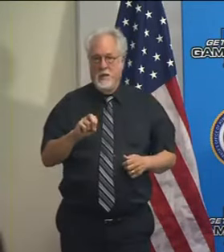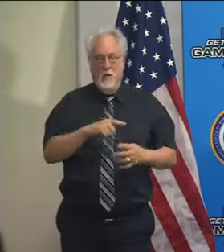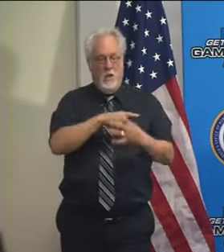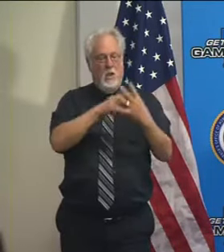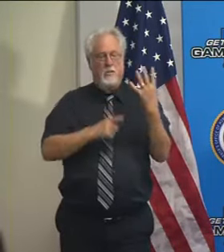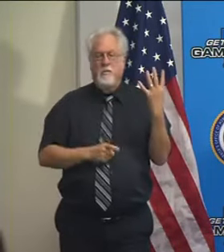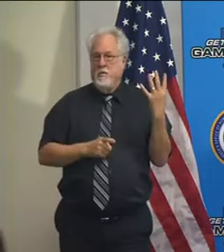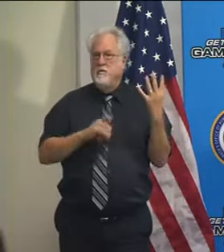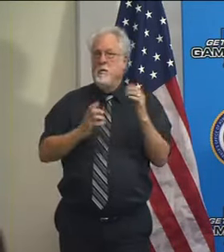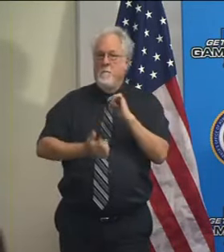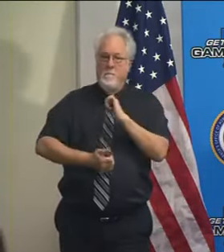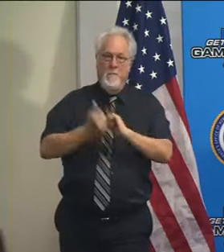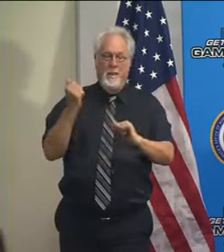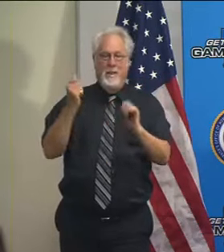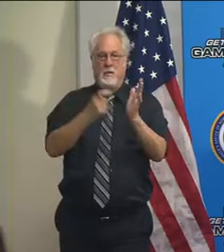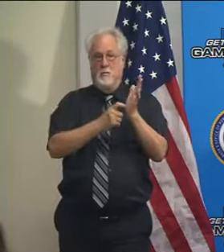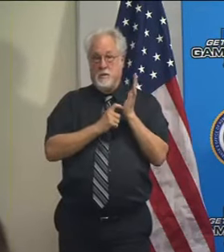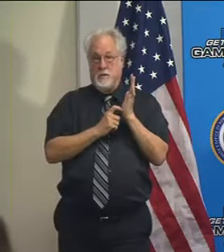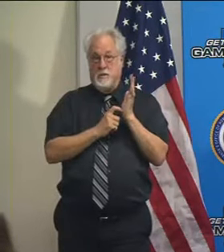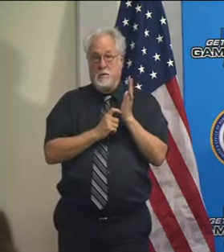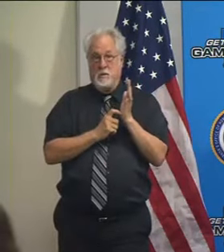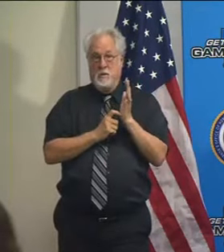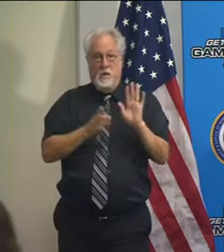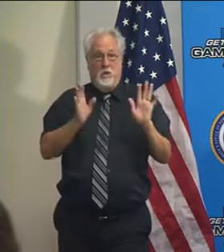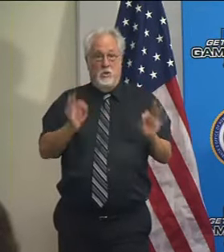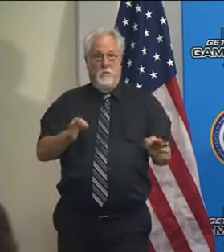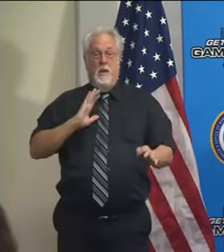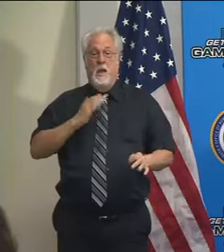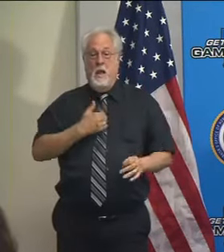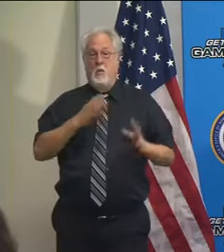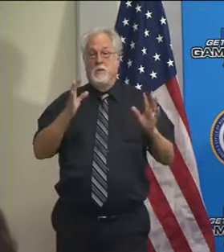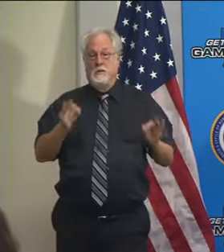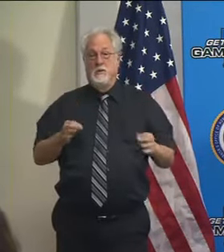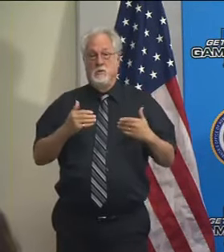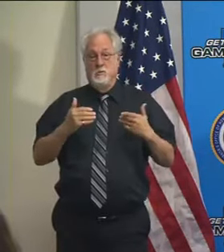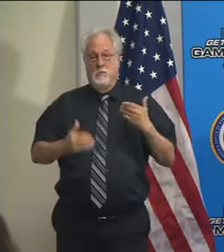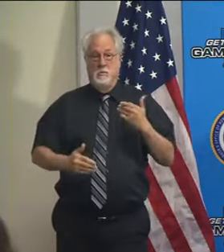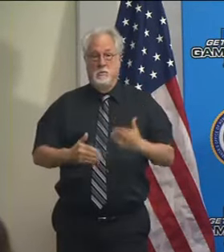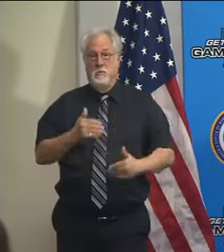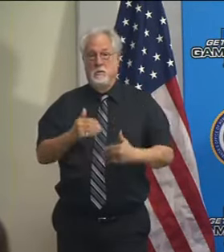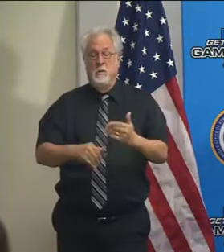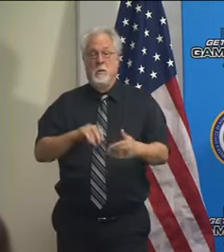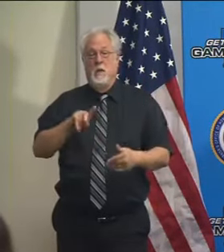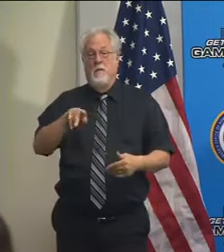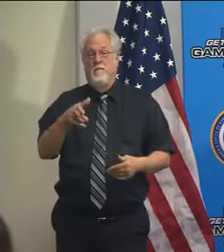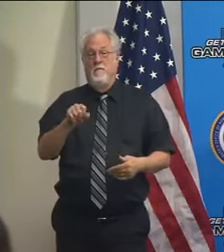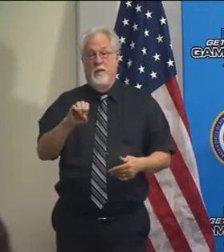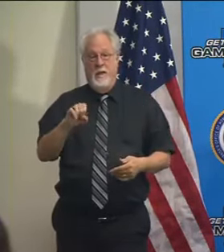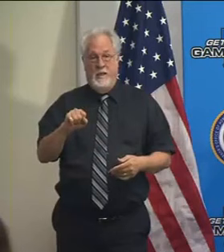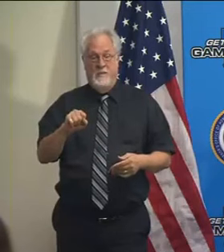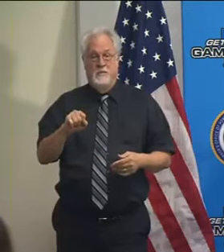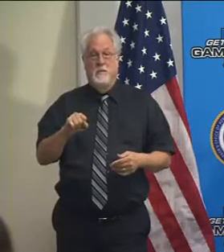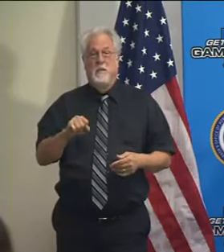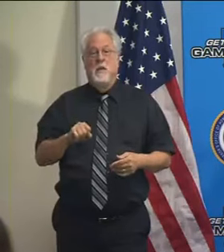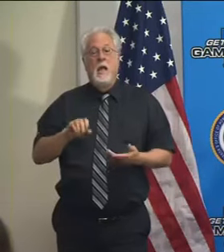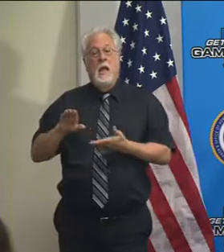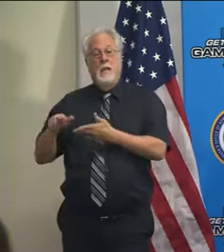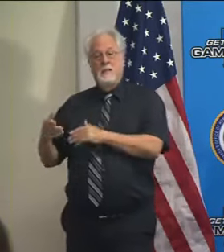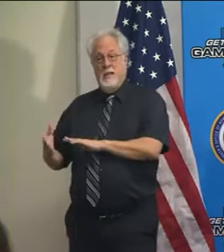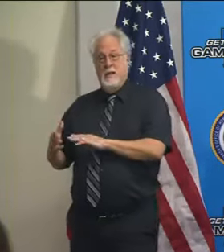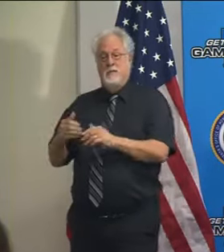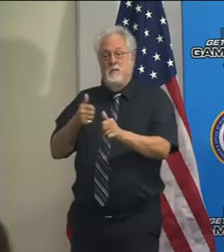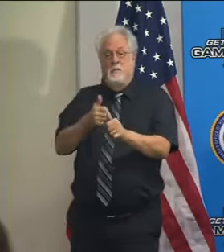have always been the main criteria that have determined our decisions about whether we move to the next phase. The deaths are a